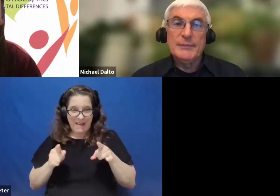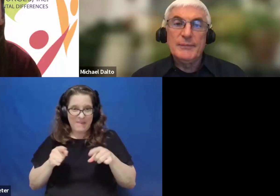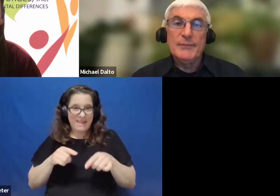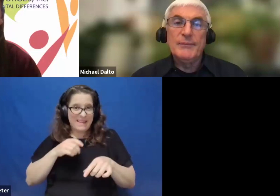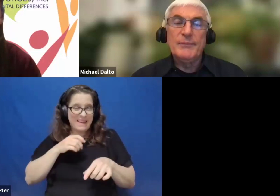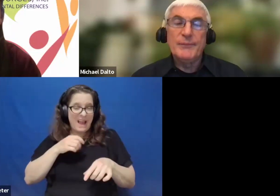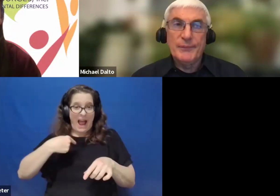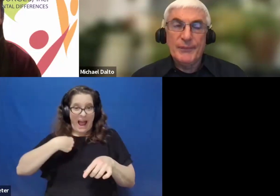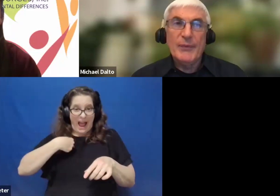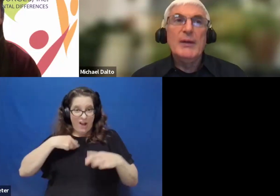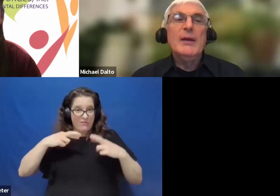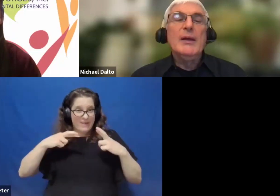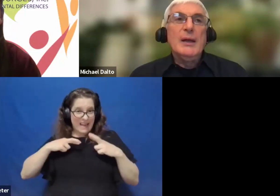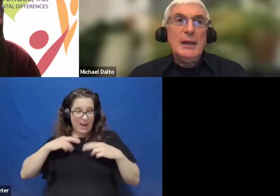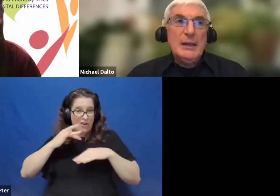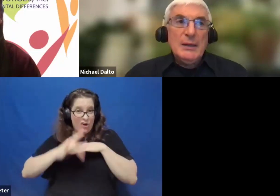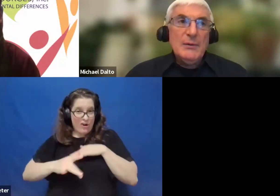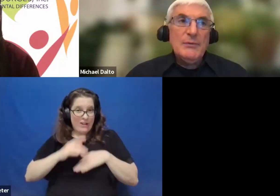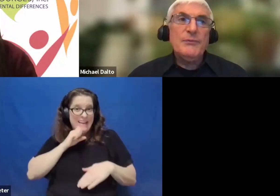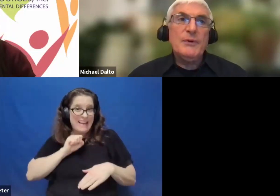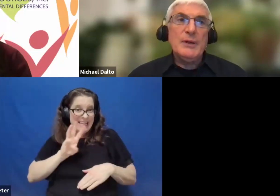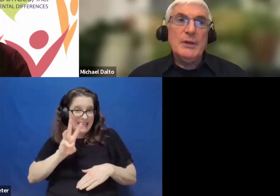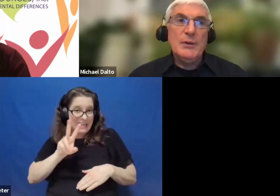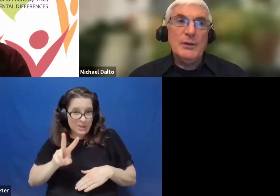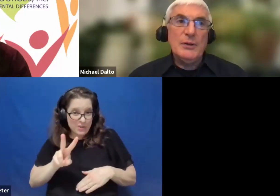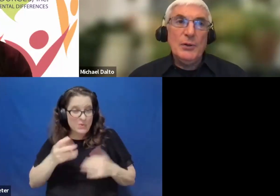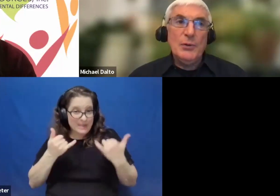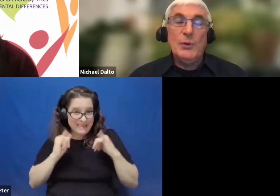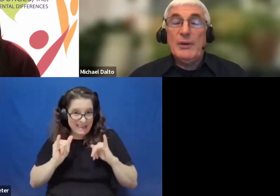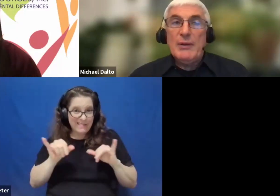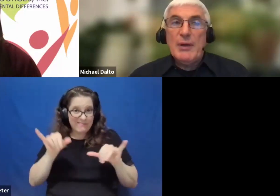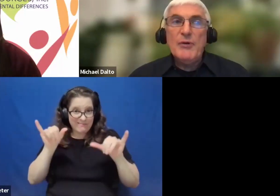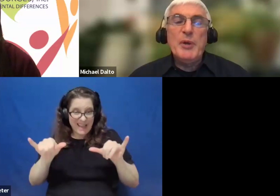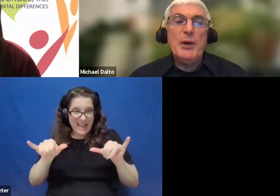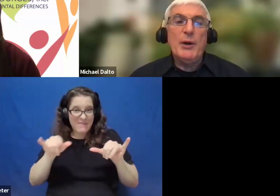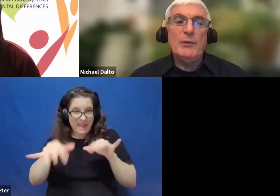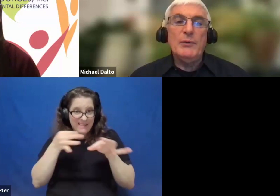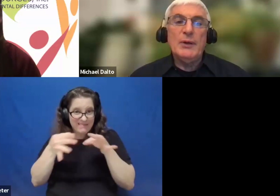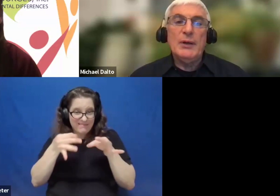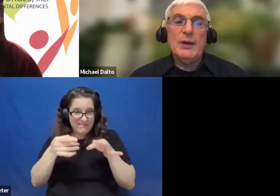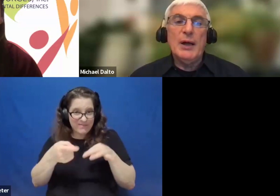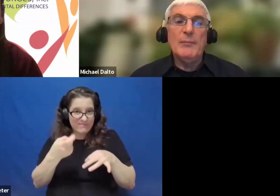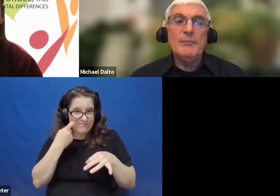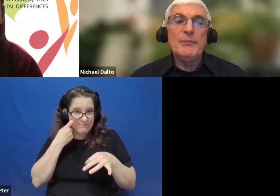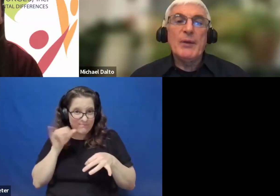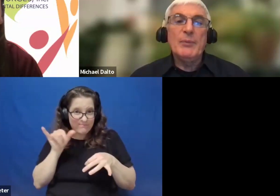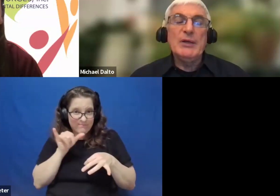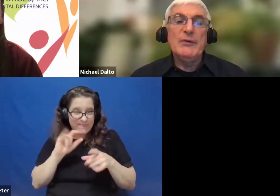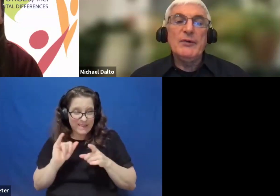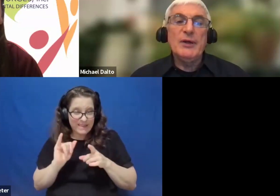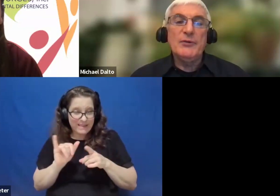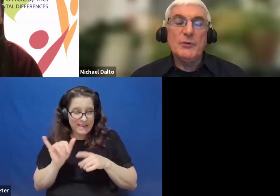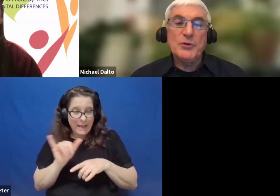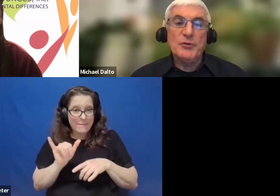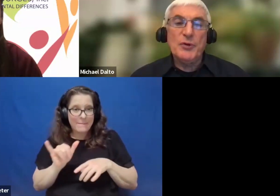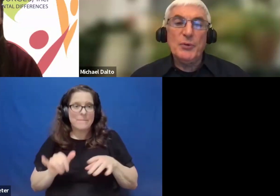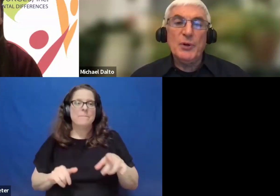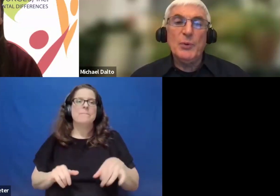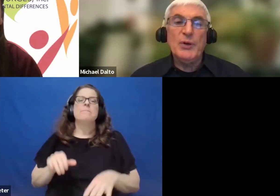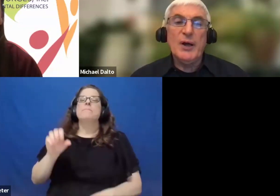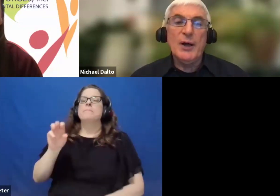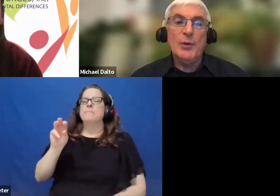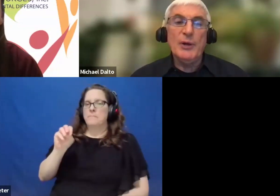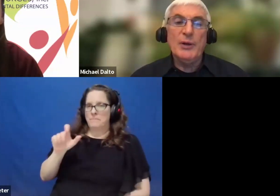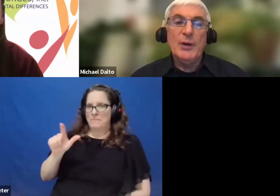for early retirement? If you or if a parent begins to get Social